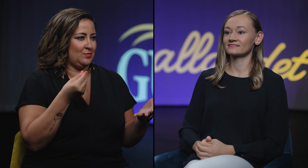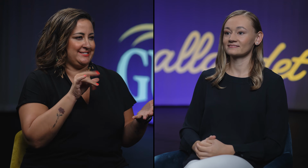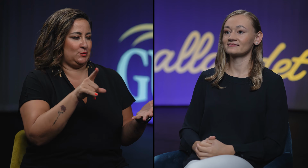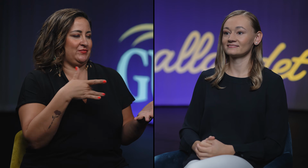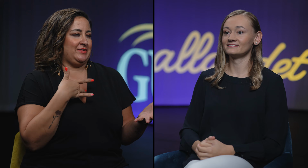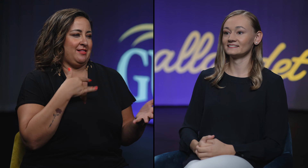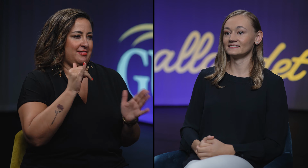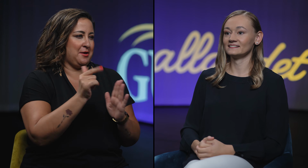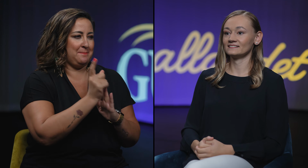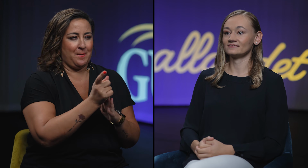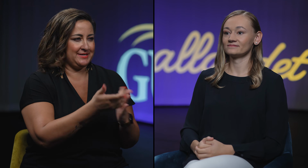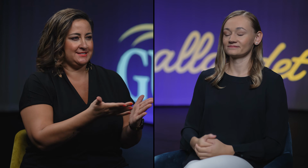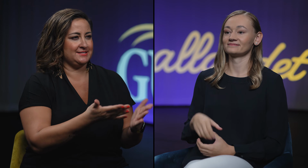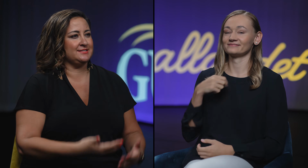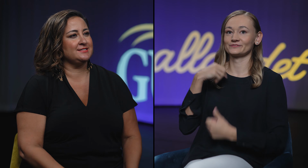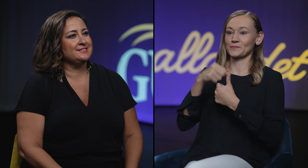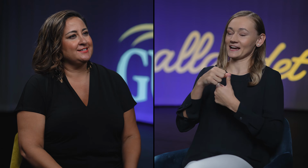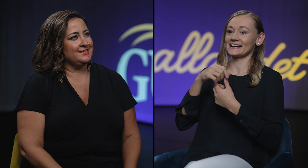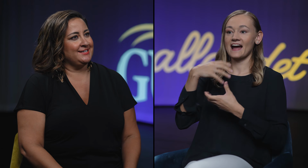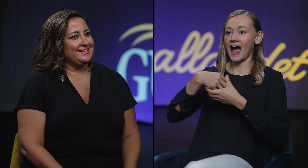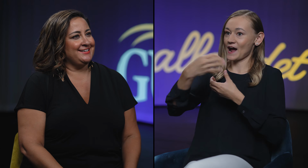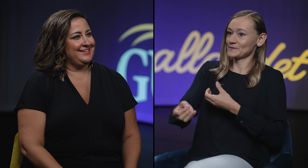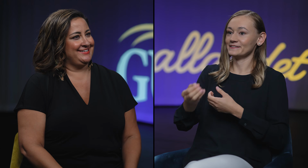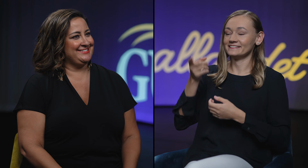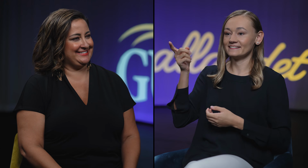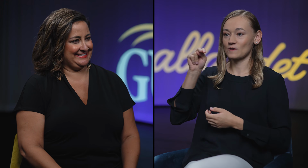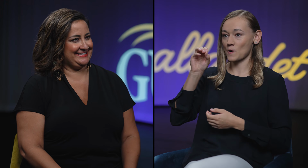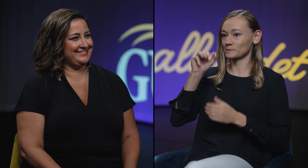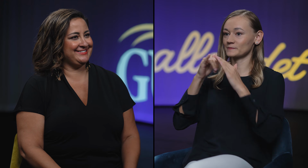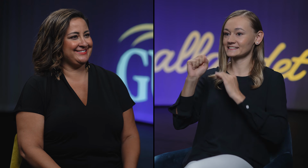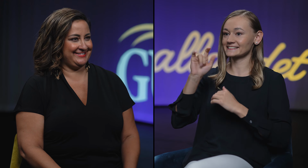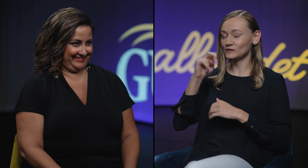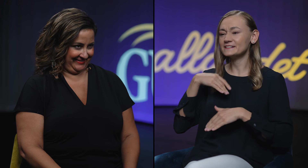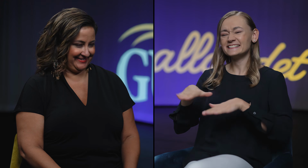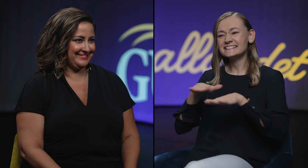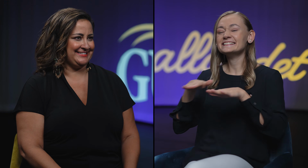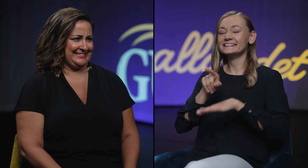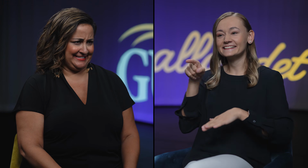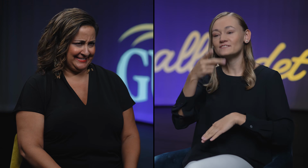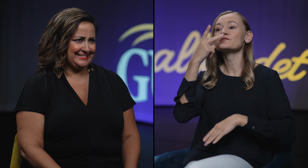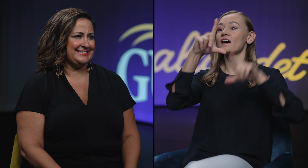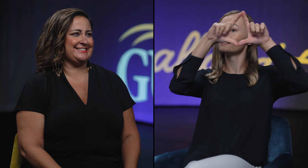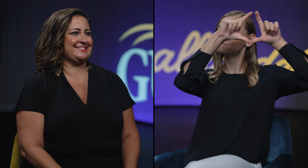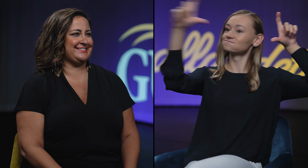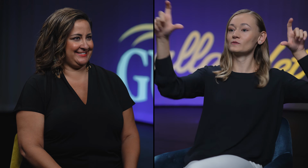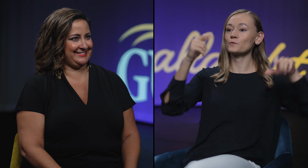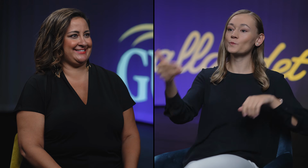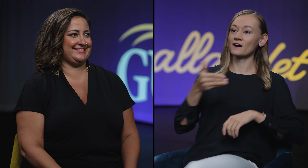What did you feel at that moment? I remember coming out of Noma metro station, walking to campus and seeing the "Welcome to